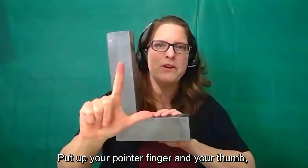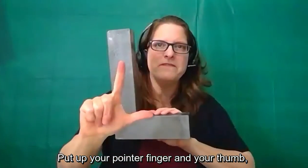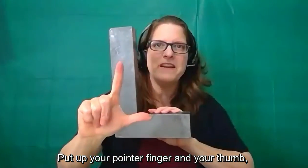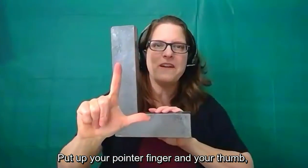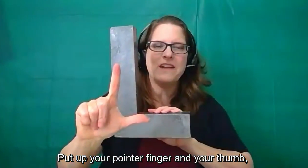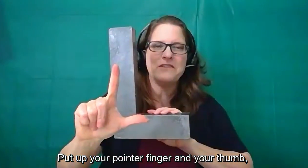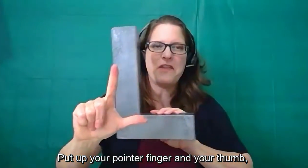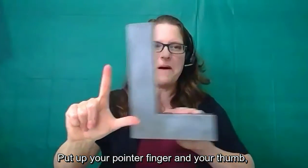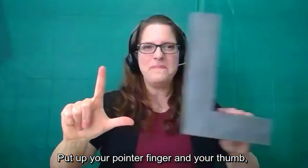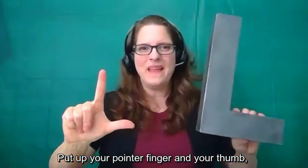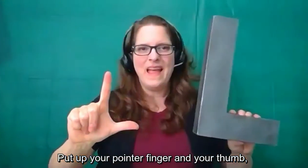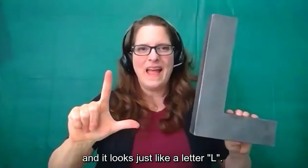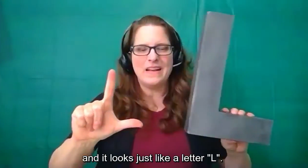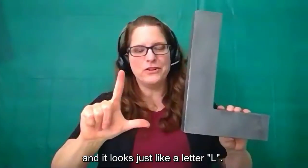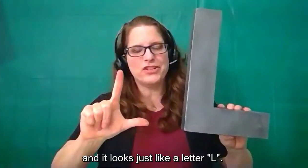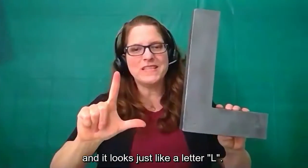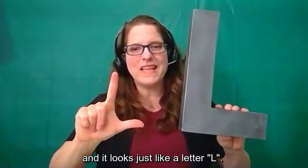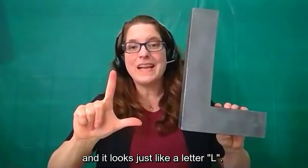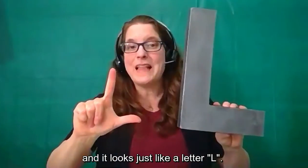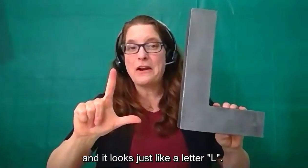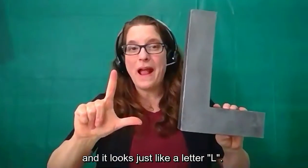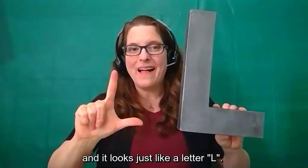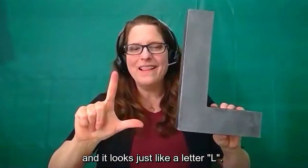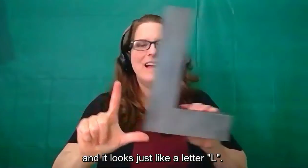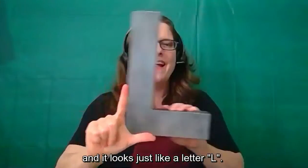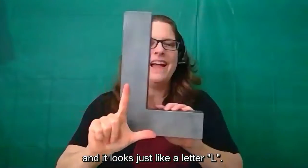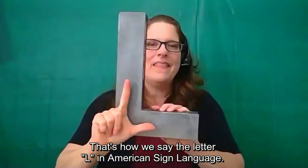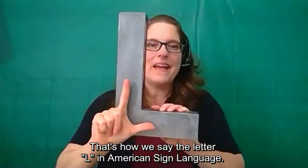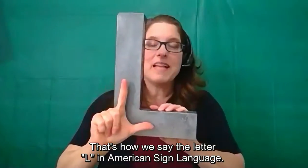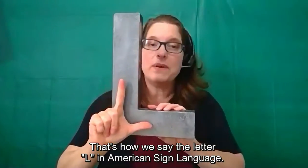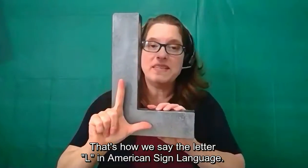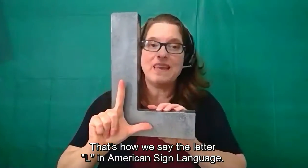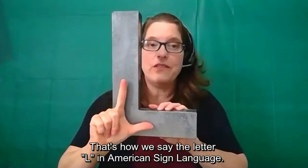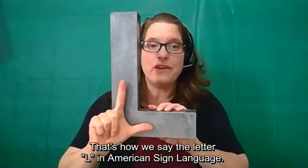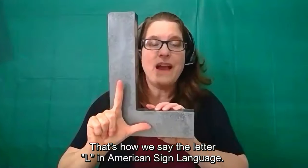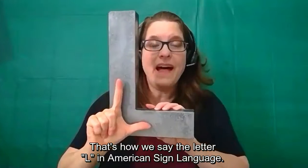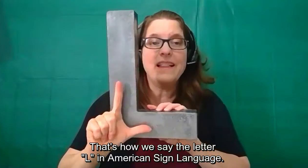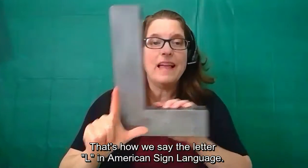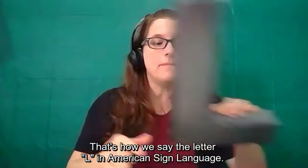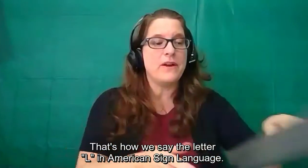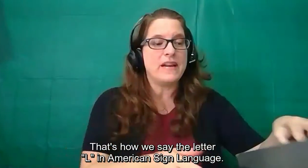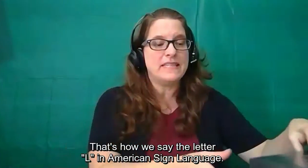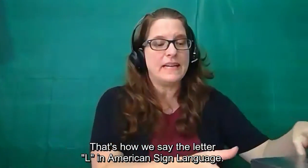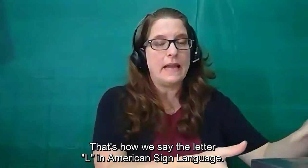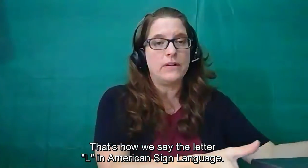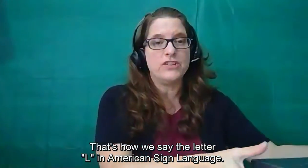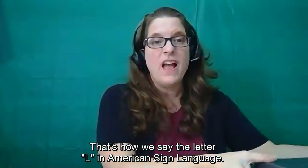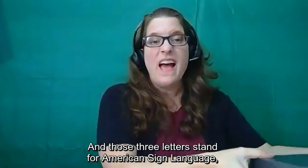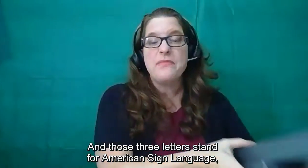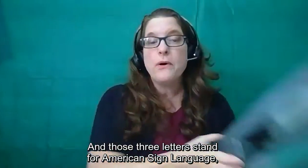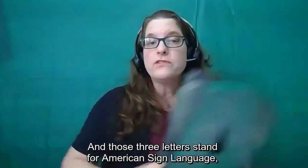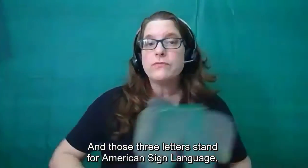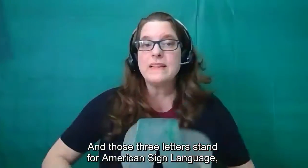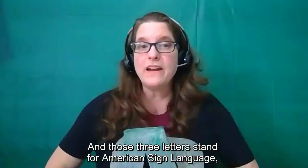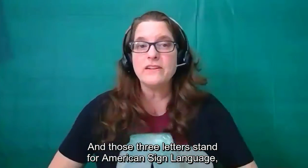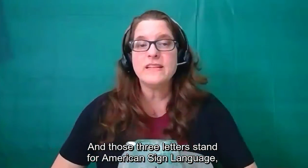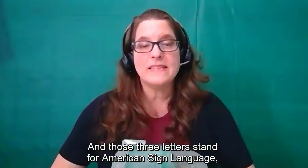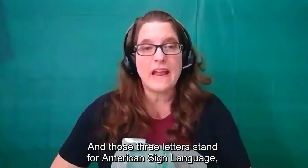finger and your thumb, and it looks just like a letter L. That's how we say the letter L in American Sign Language. And those 3 letters stand